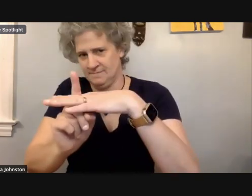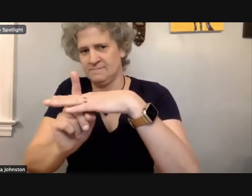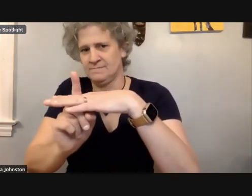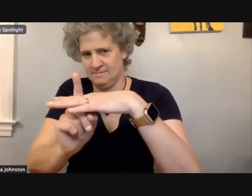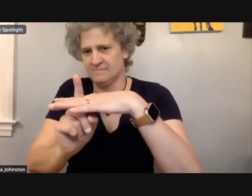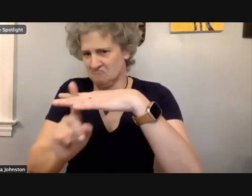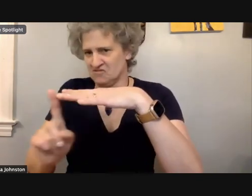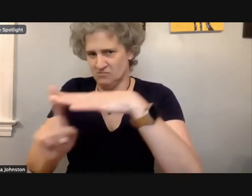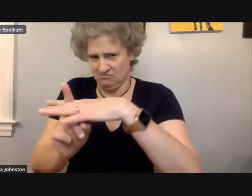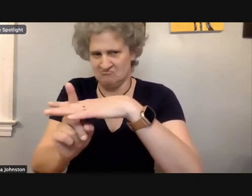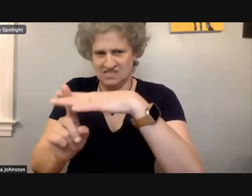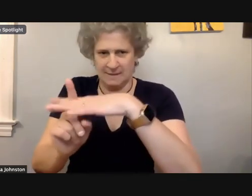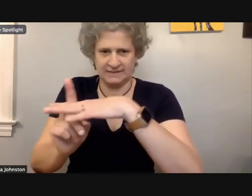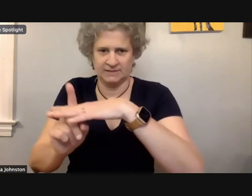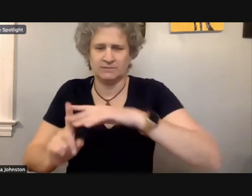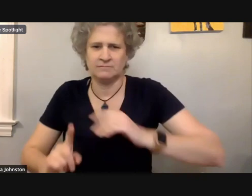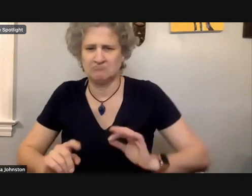basically the instrument